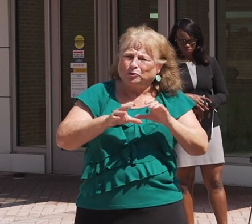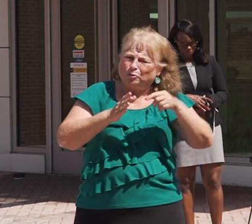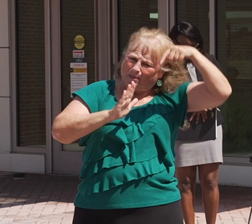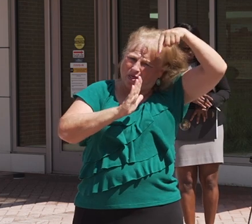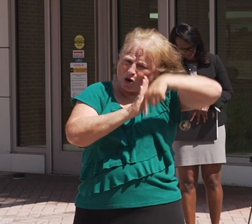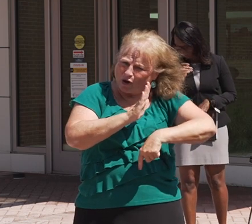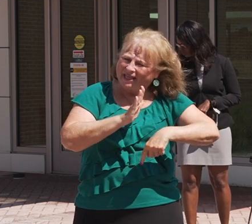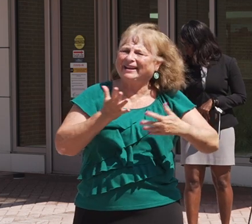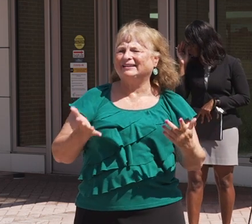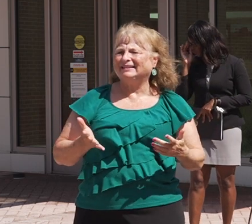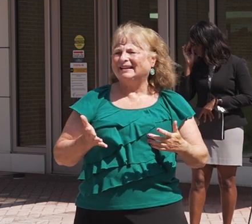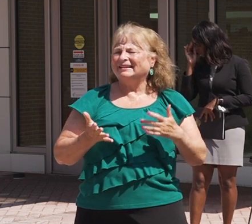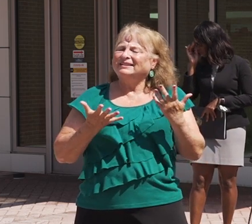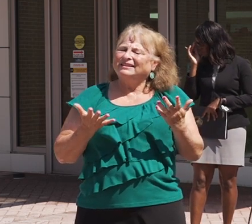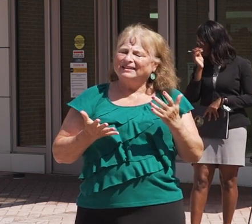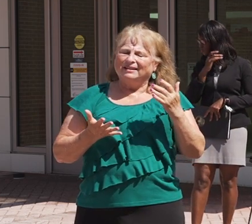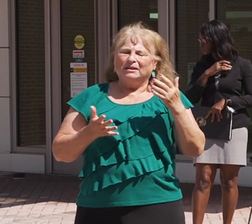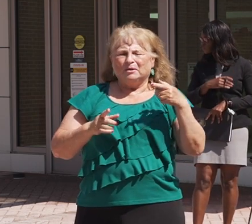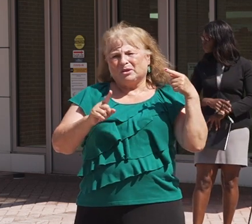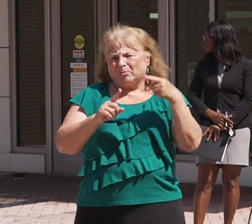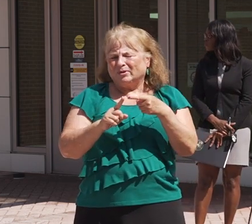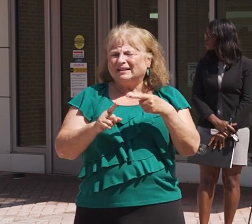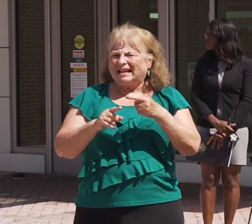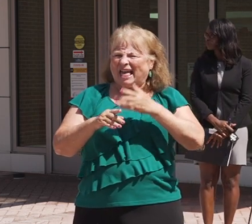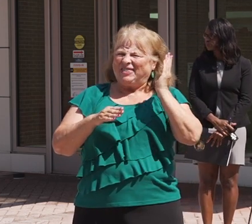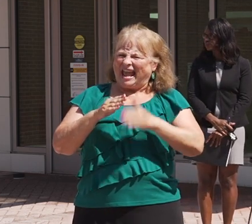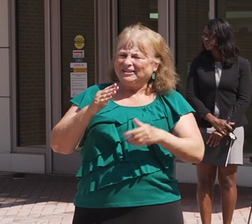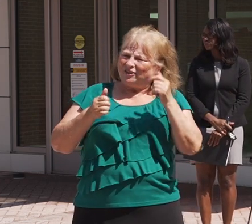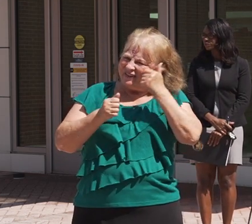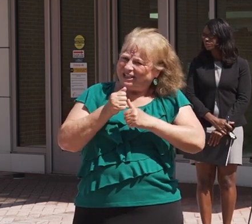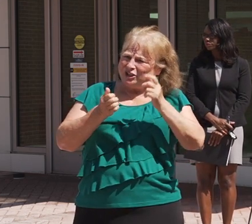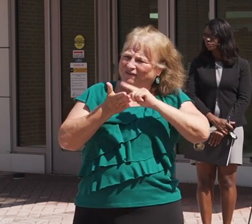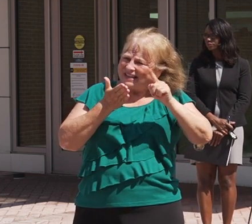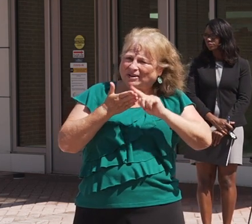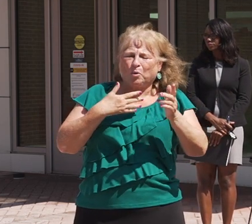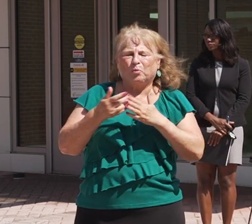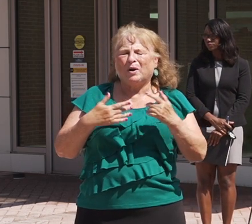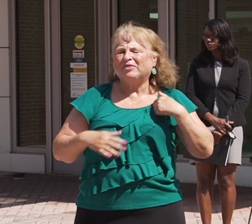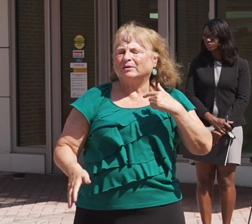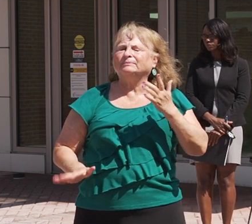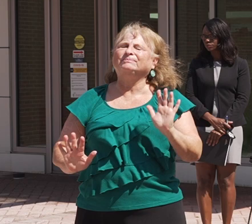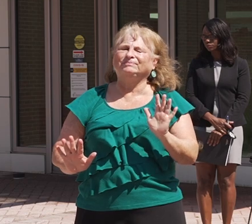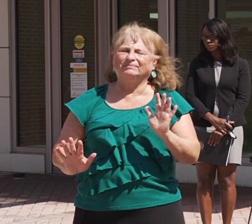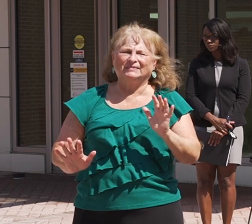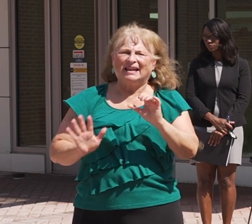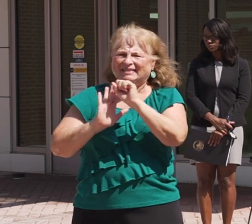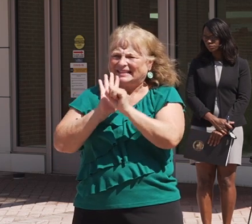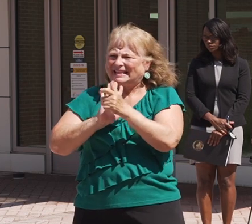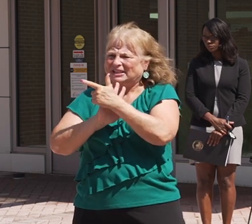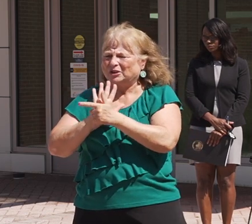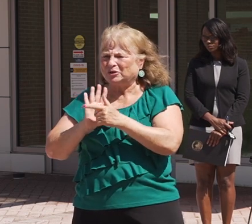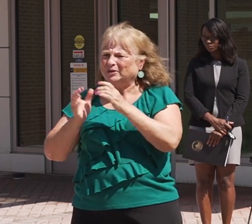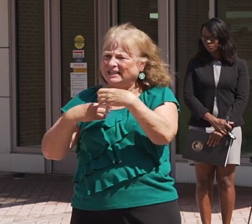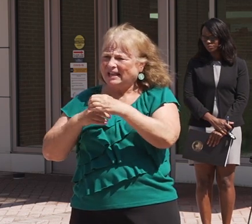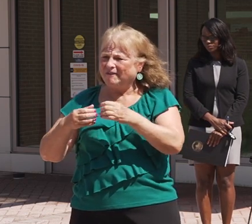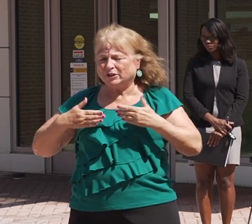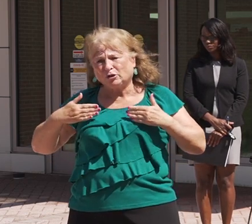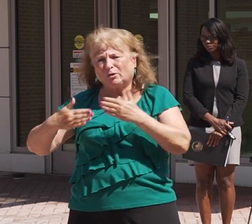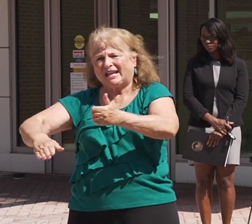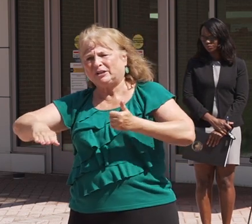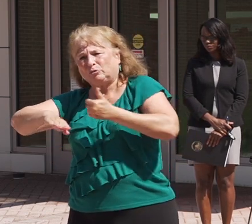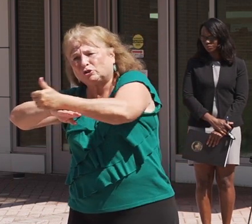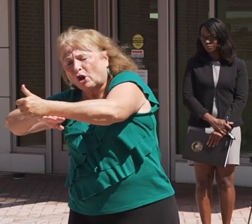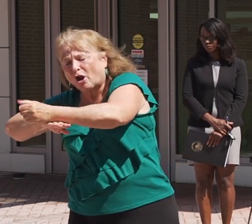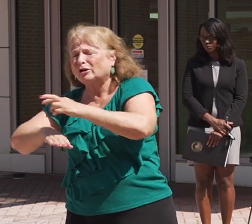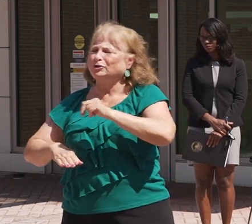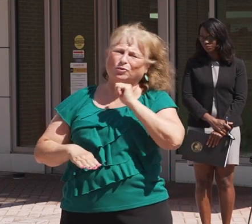thoroughly. The fact of the matter is that at the conclusion of the investigation, whether the State's Attorney's Office chooses to go forward and charge or chooses not to